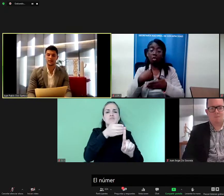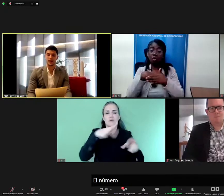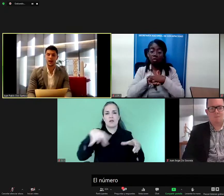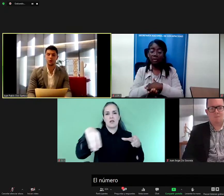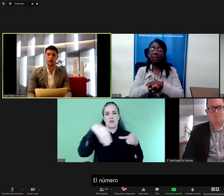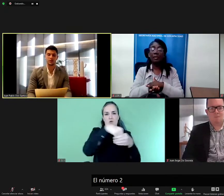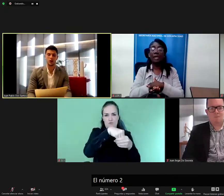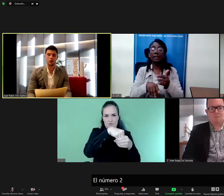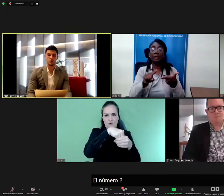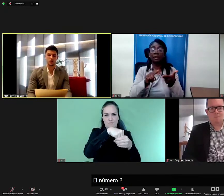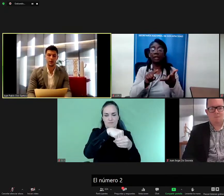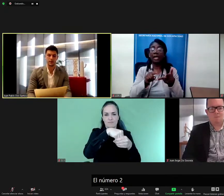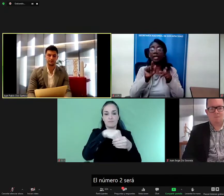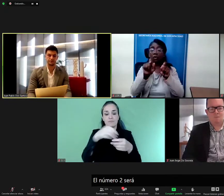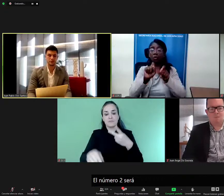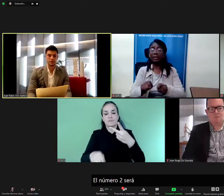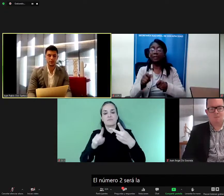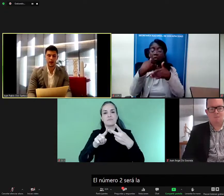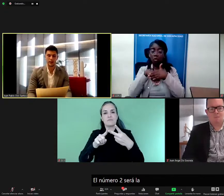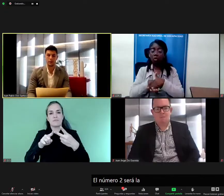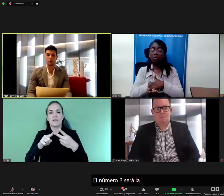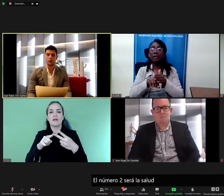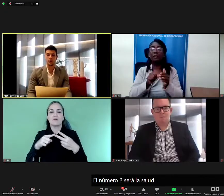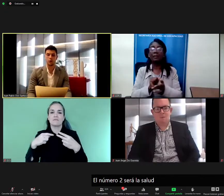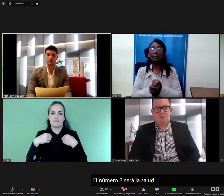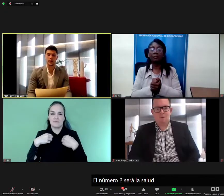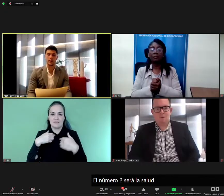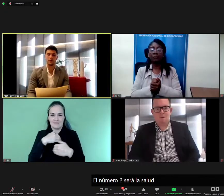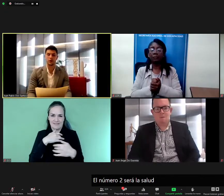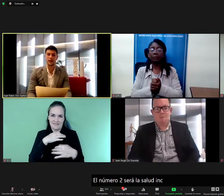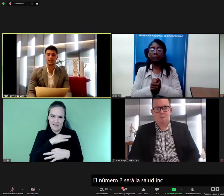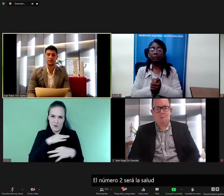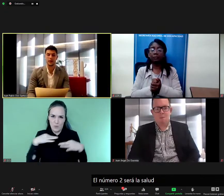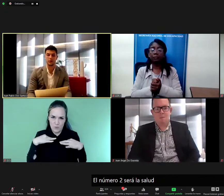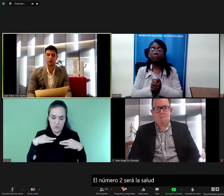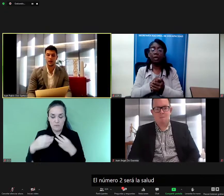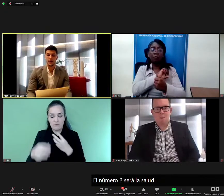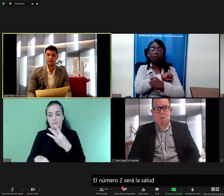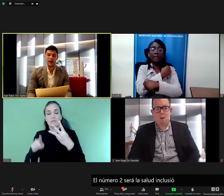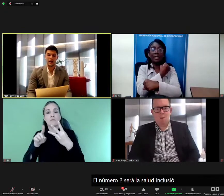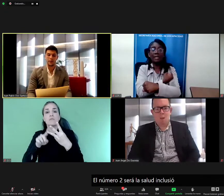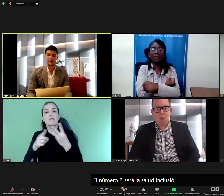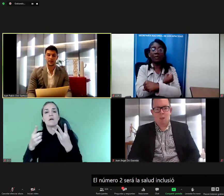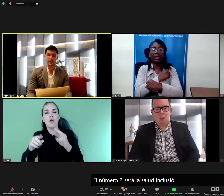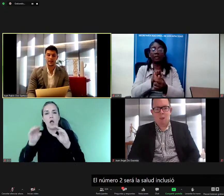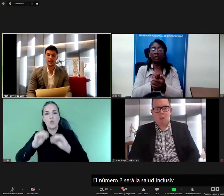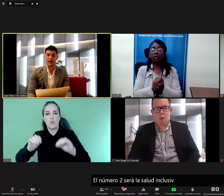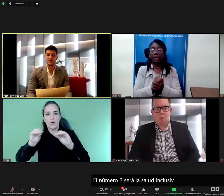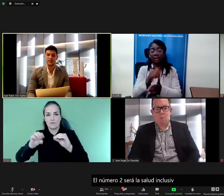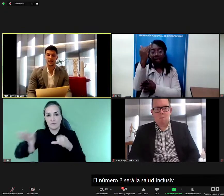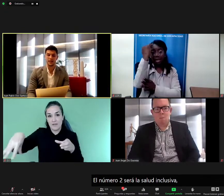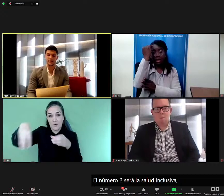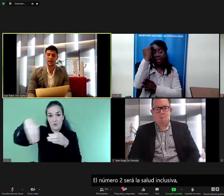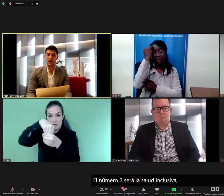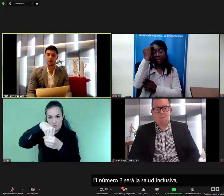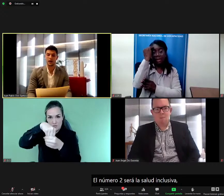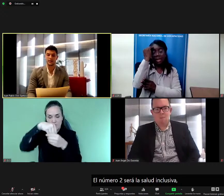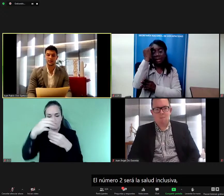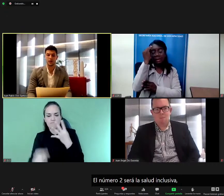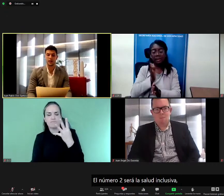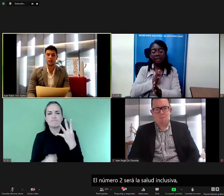inclusive health number three inclusive education number four the strengthening of